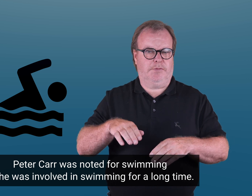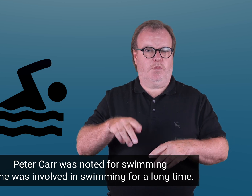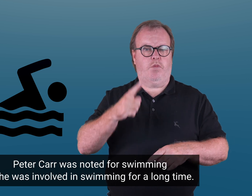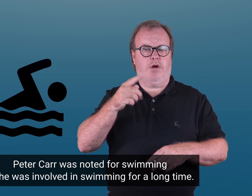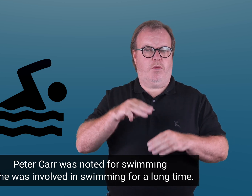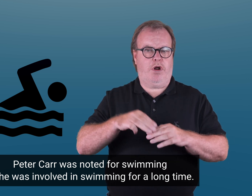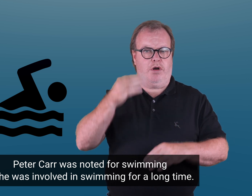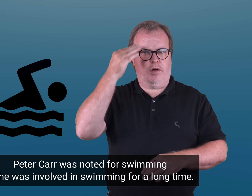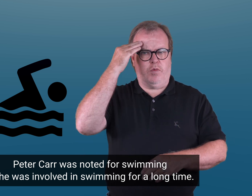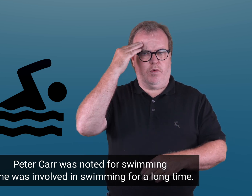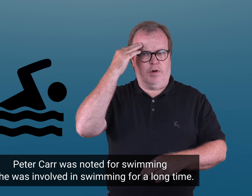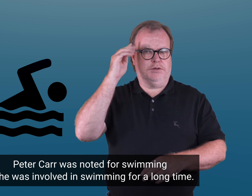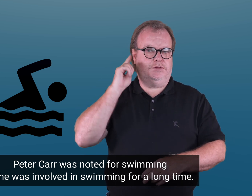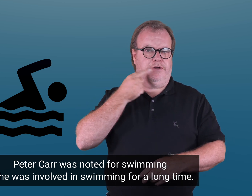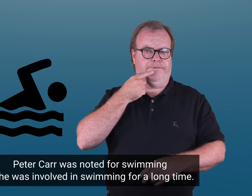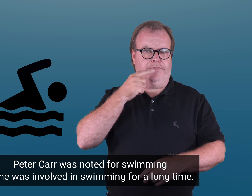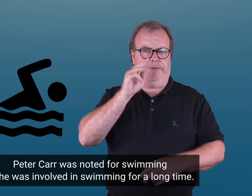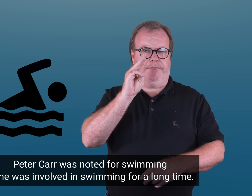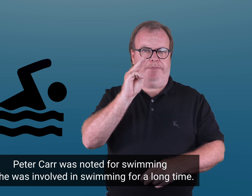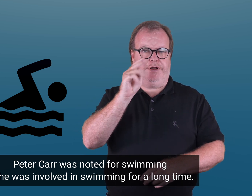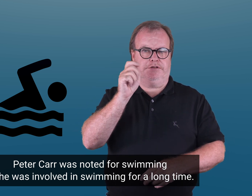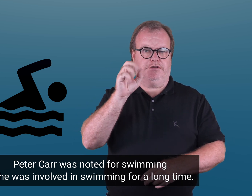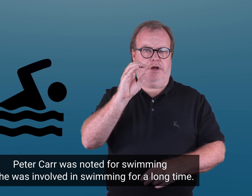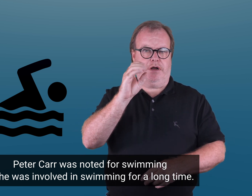as he was involved in swimming for a long time.